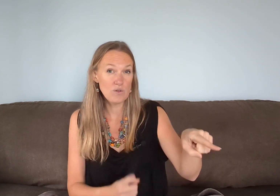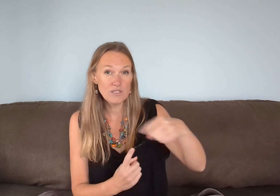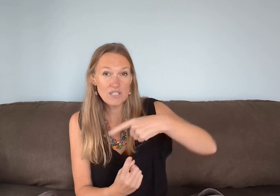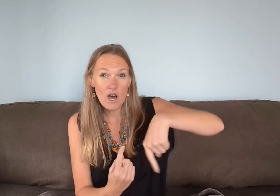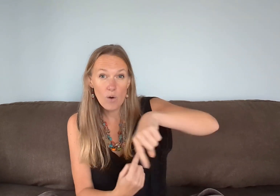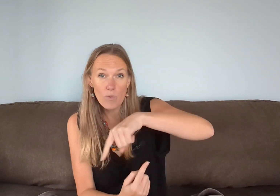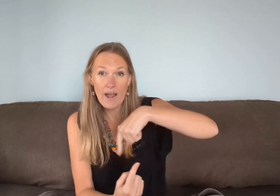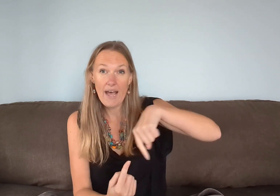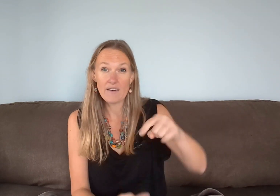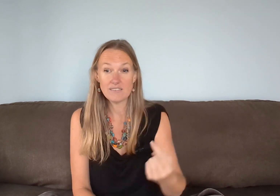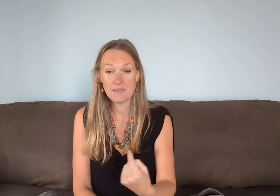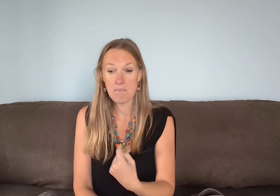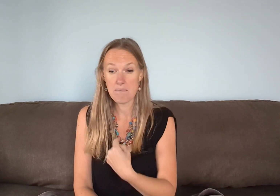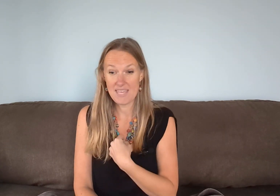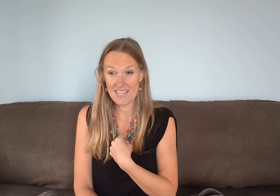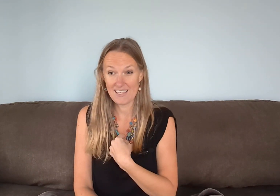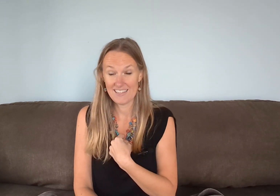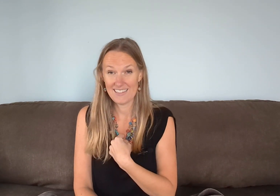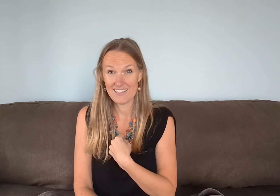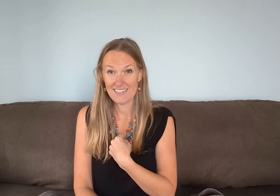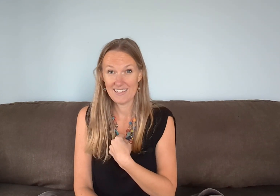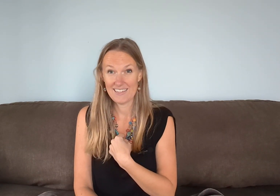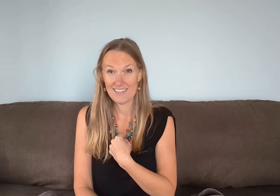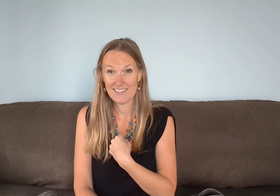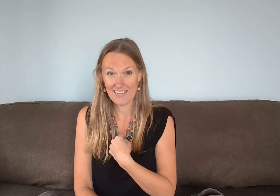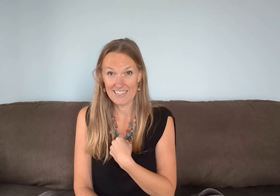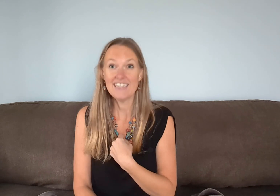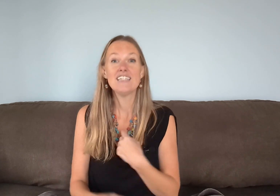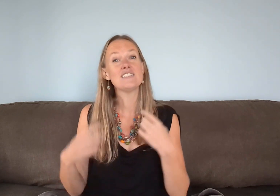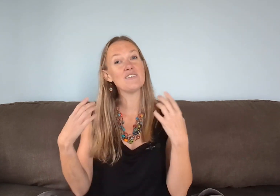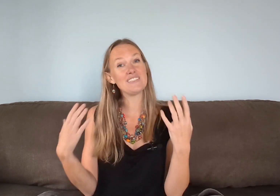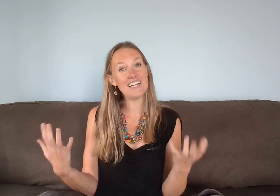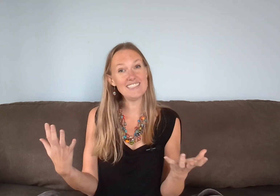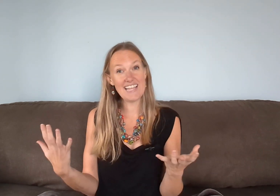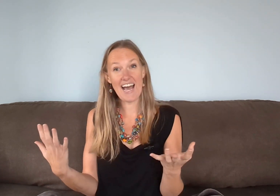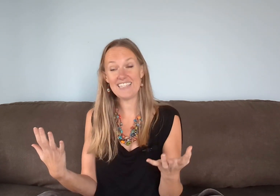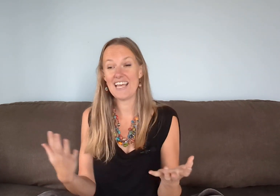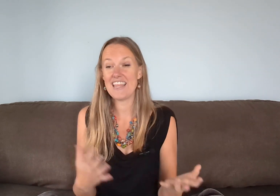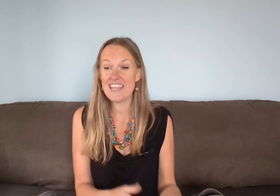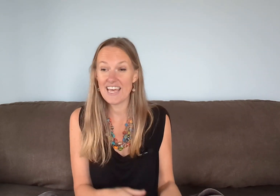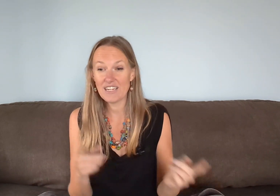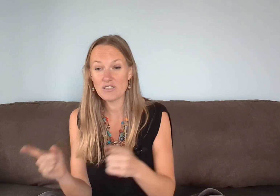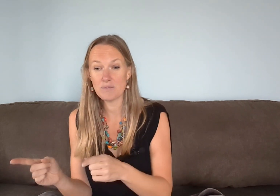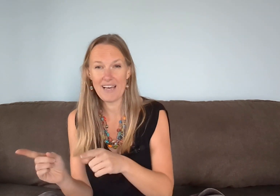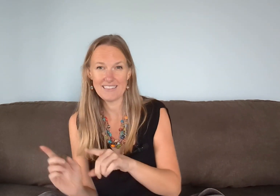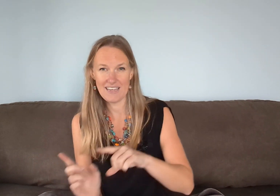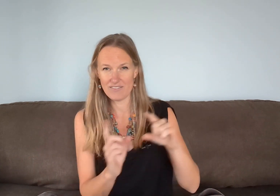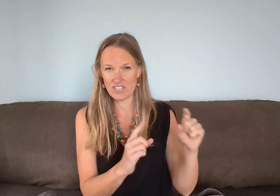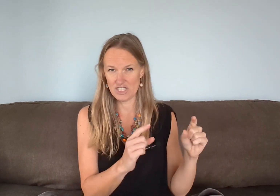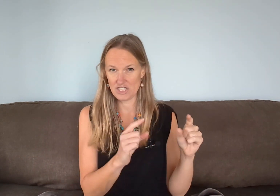those around me. Okay, so it does that, and then it goes back to that verse